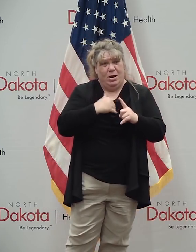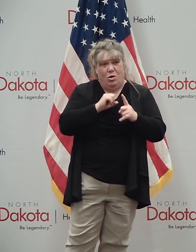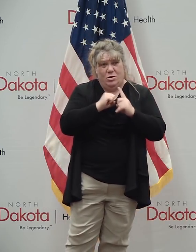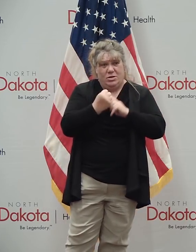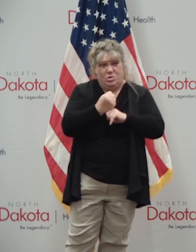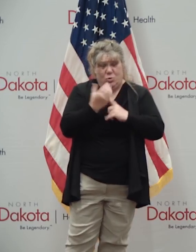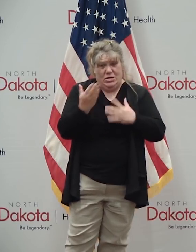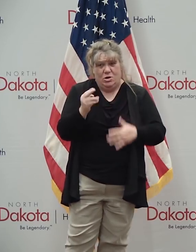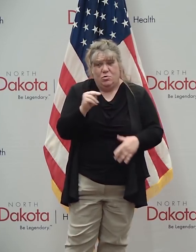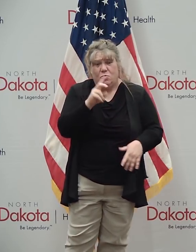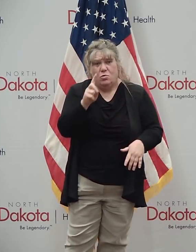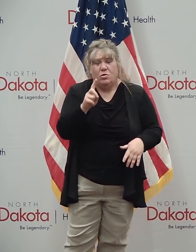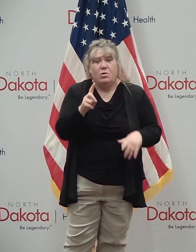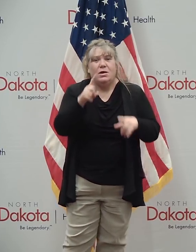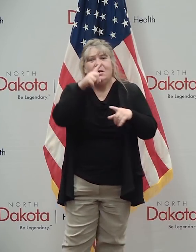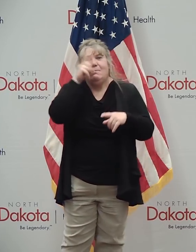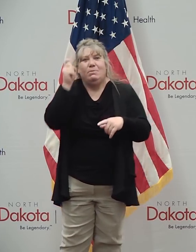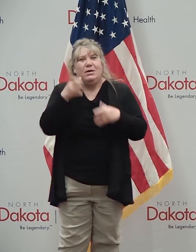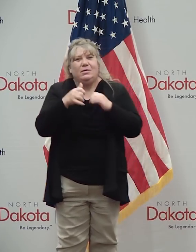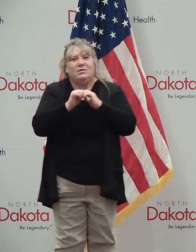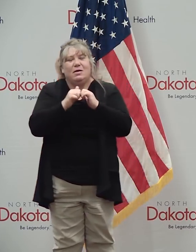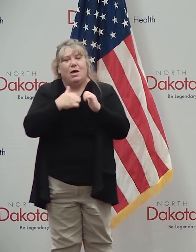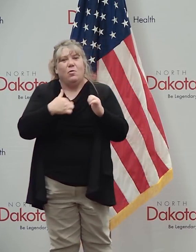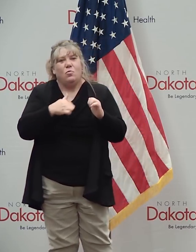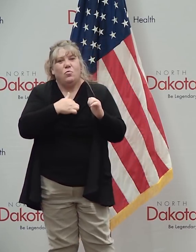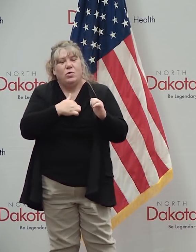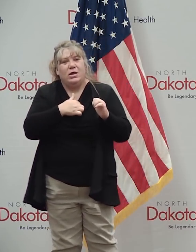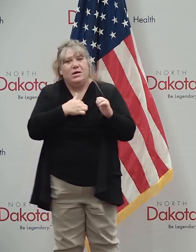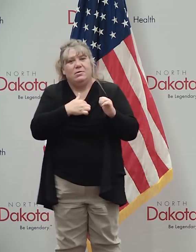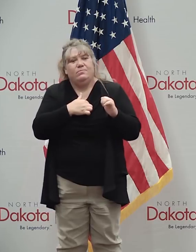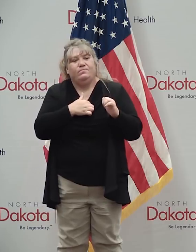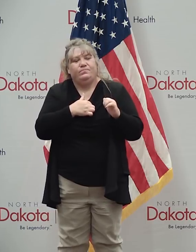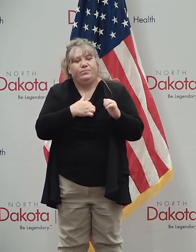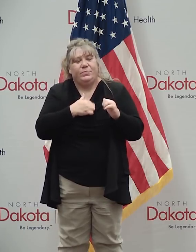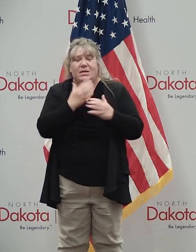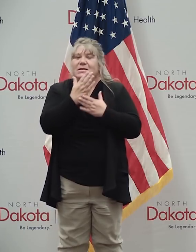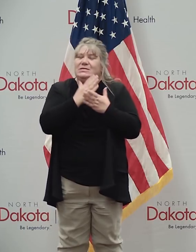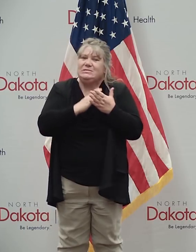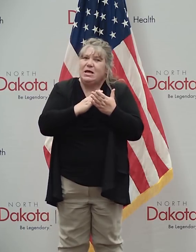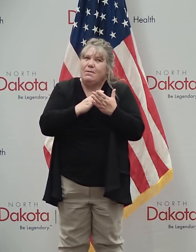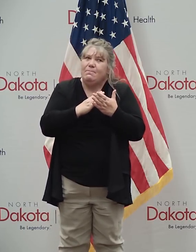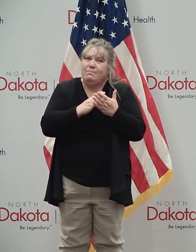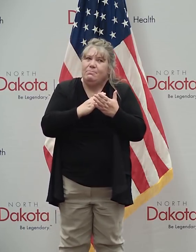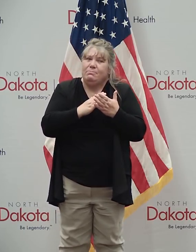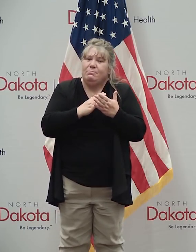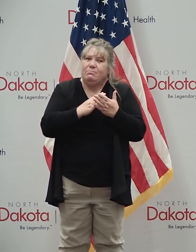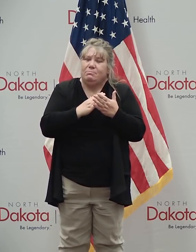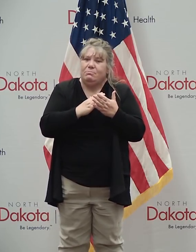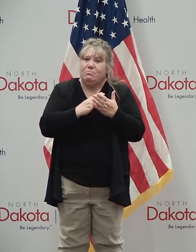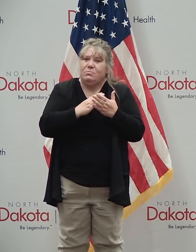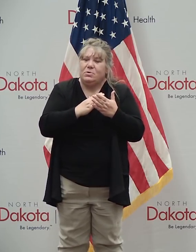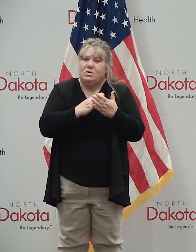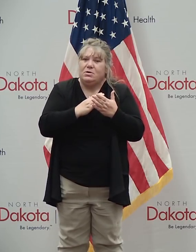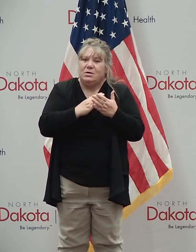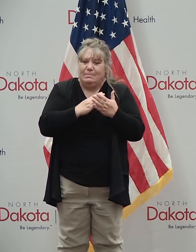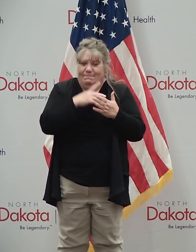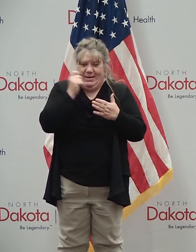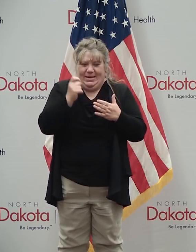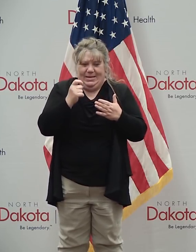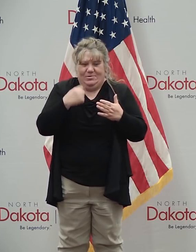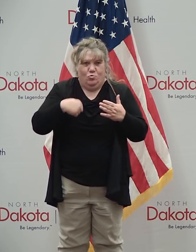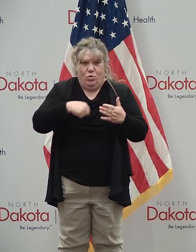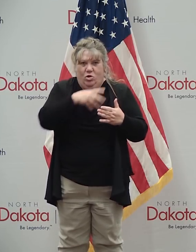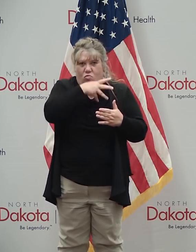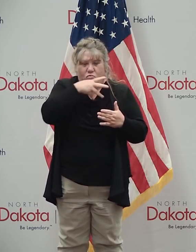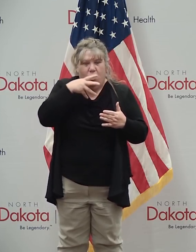positive because of the way we were, and again, some of it's the fortune being the good fortune of geography. Some of it